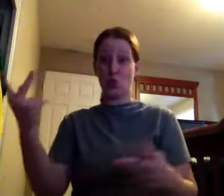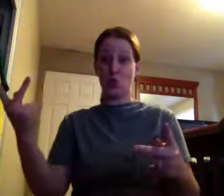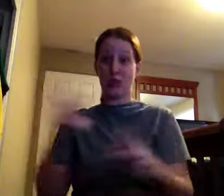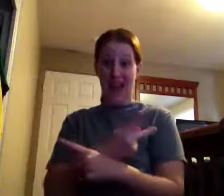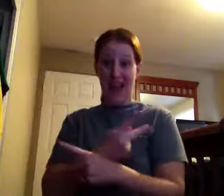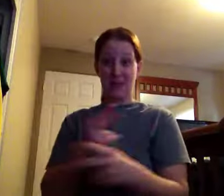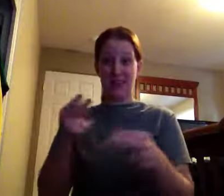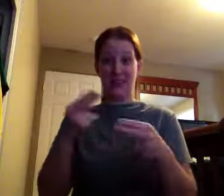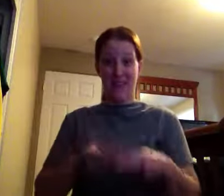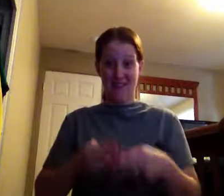be Cl2